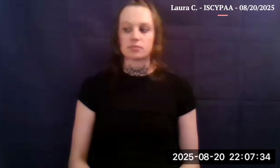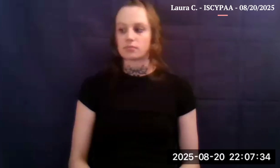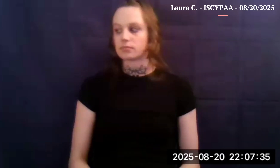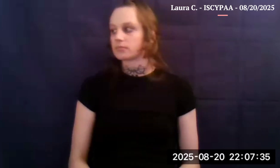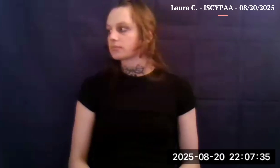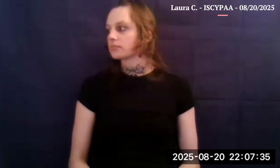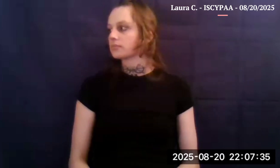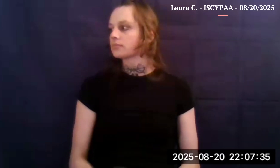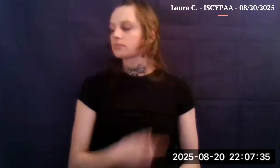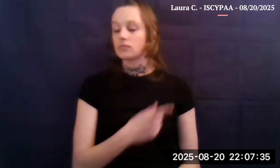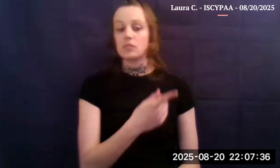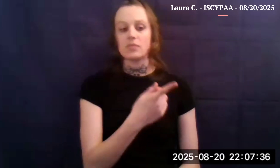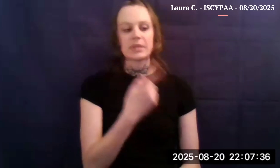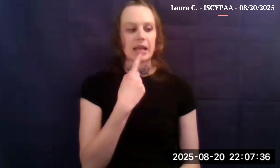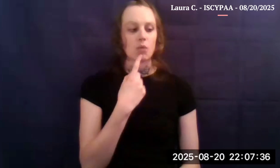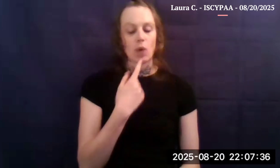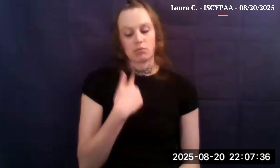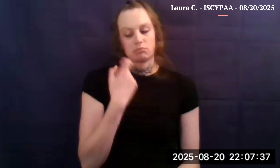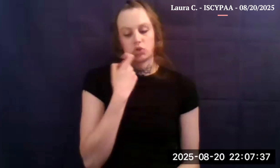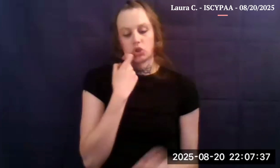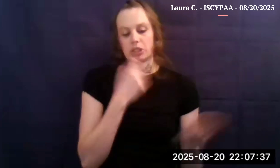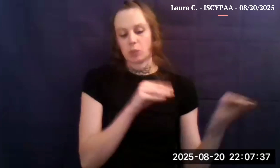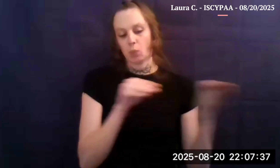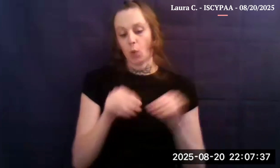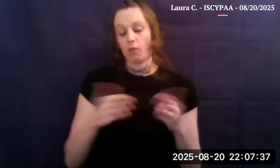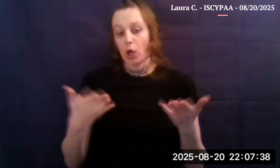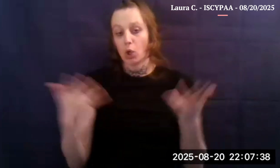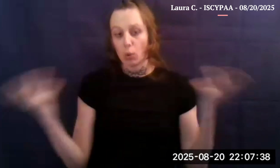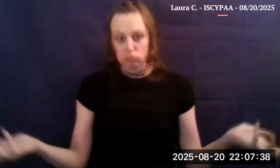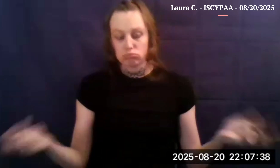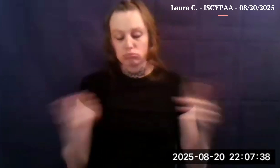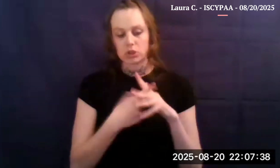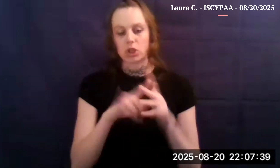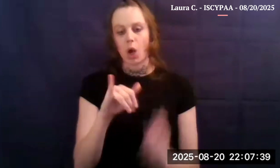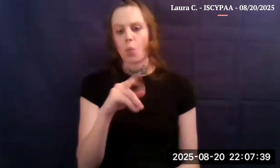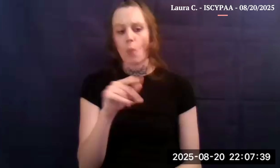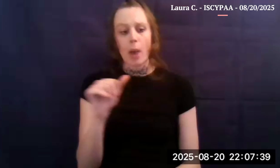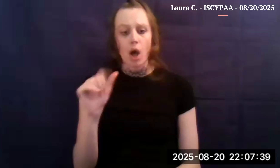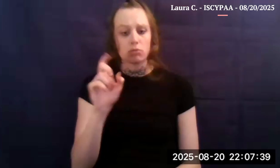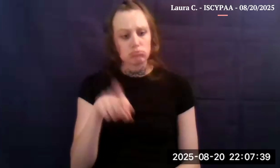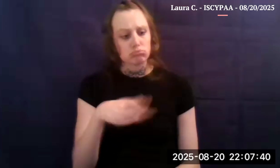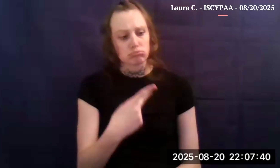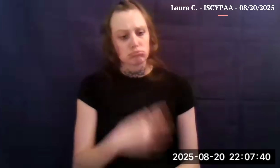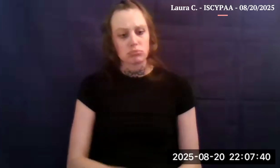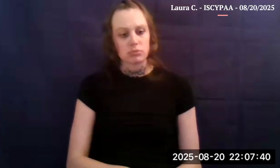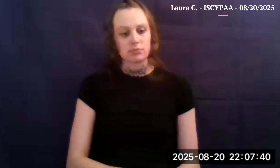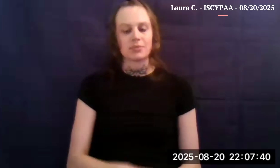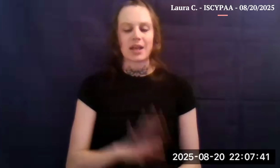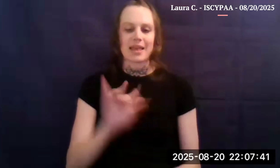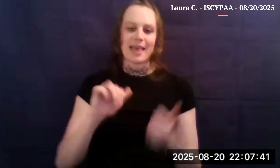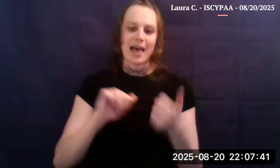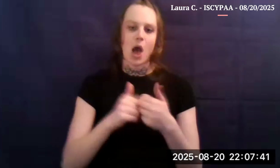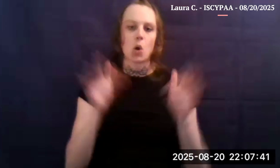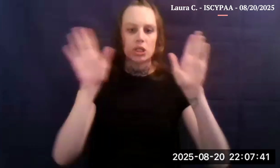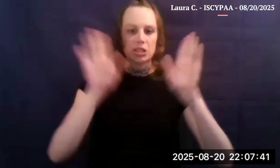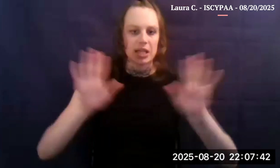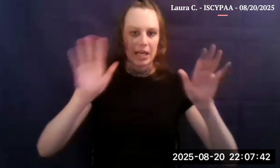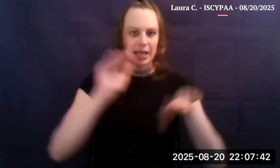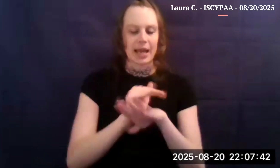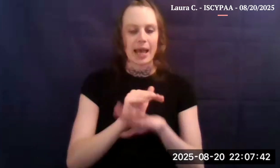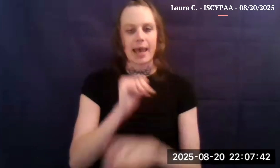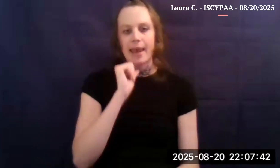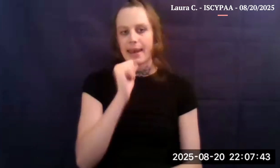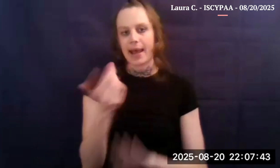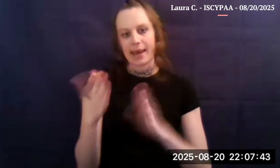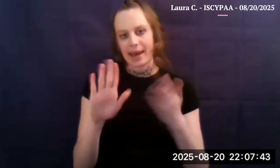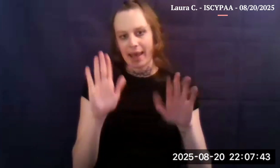and she's like, well, I just moved here, so okay, let's start a YPAA meeting. And that's how Sunday night's not dead yet. Sunday